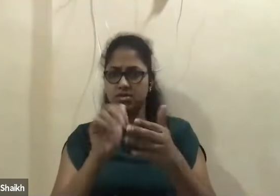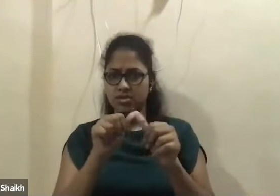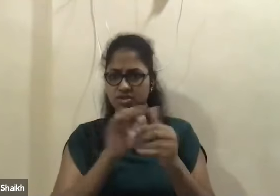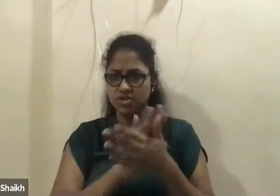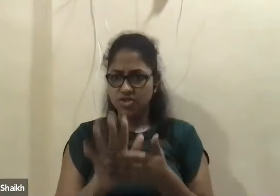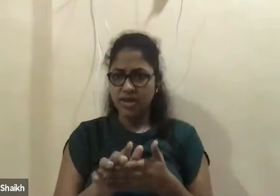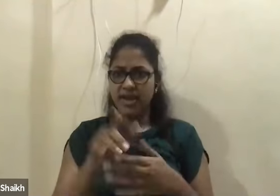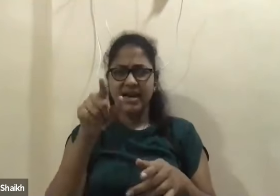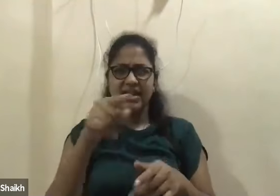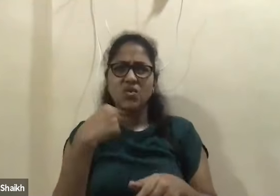Galaxy A30s.